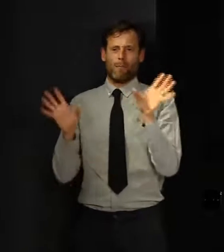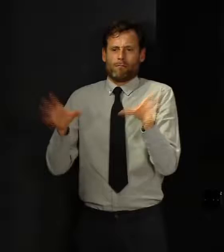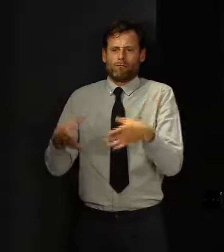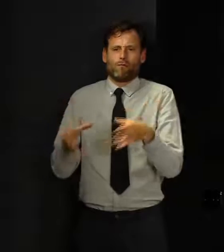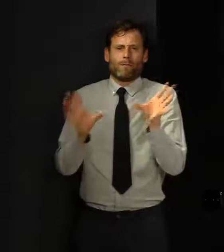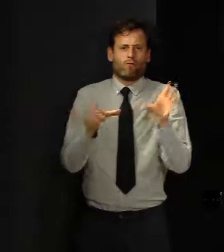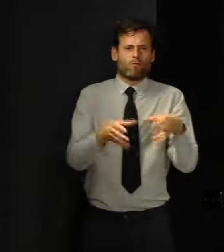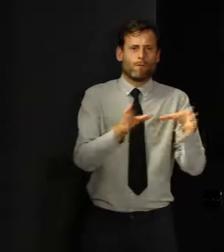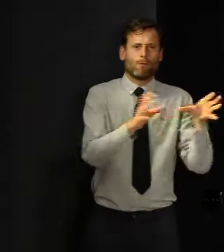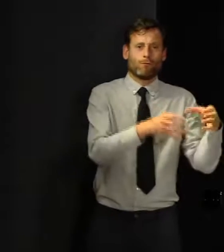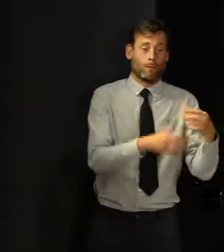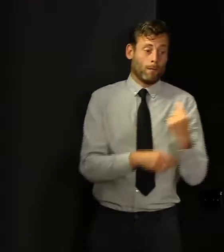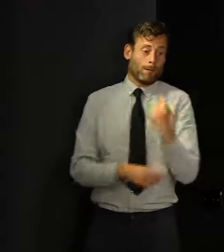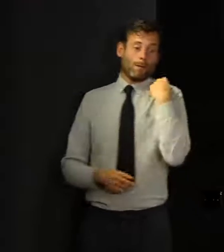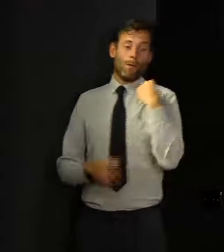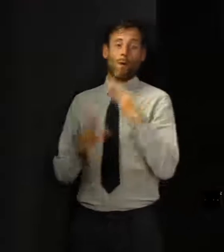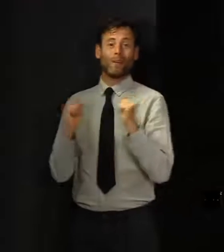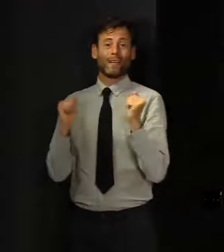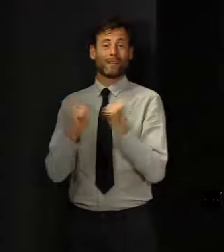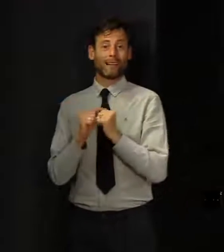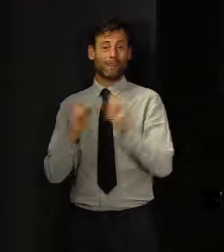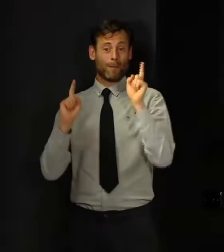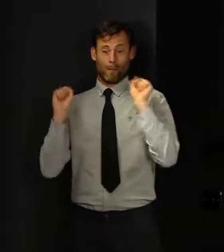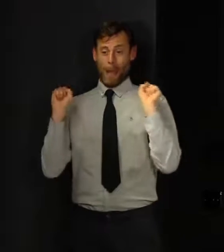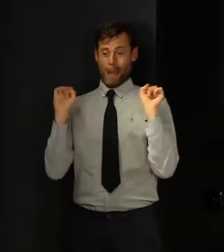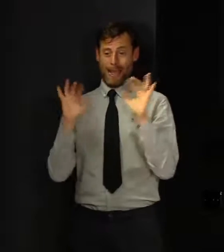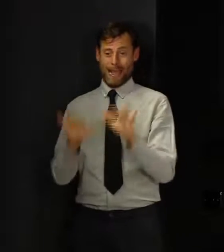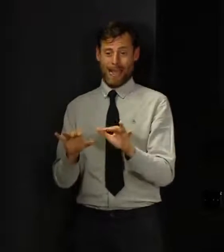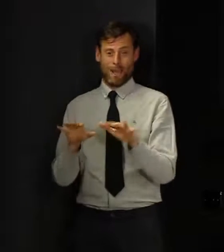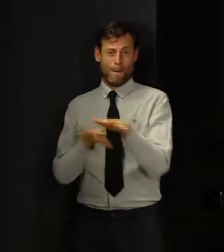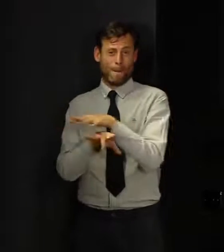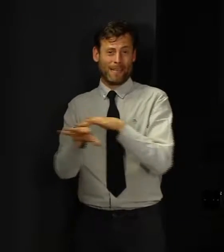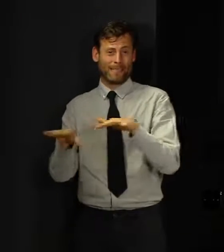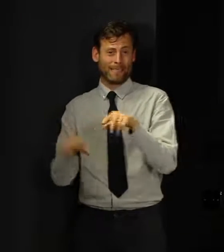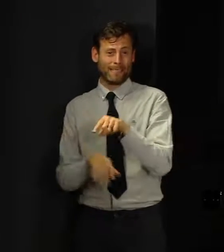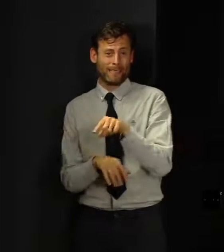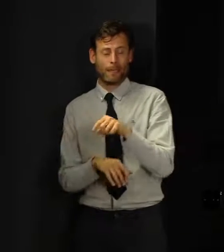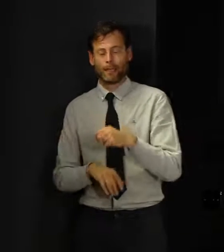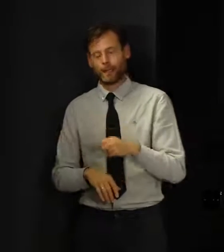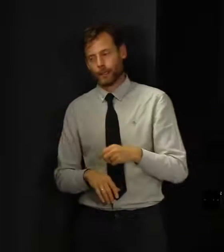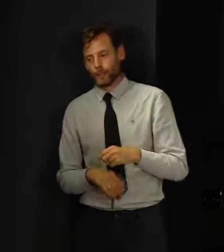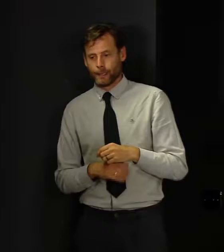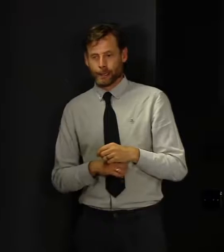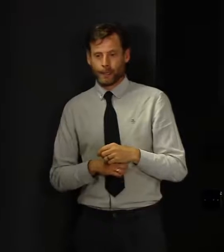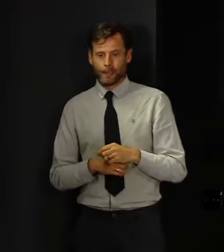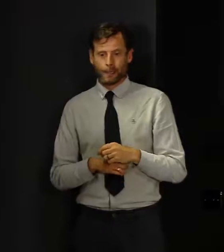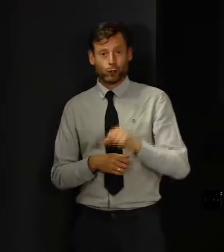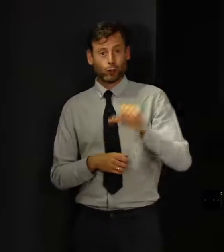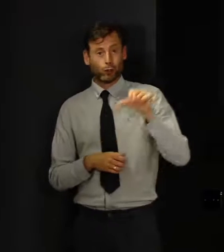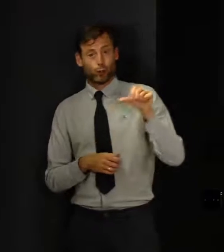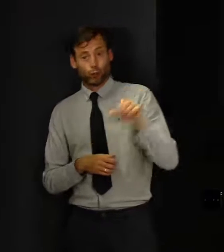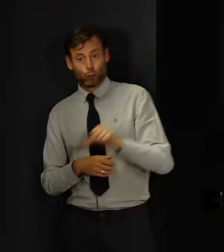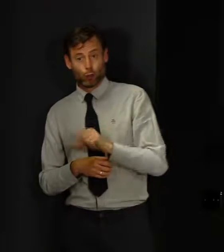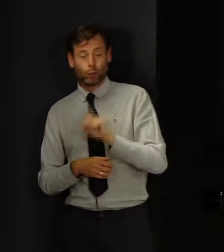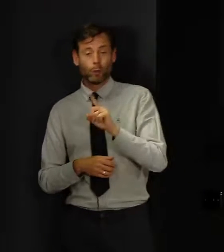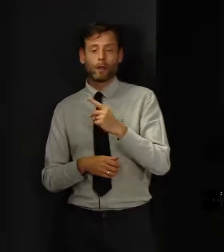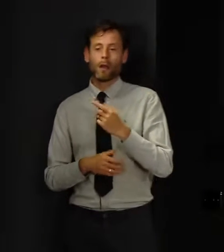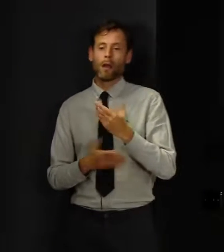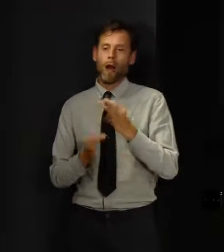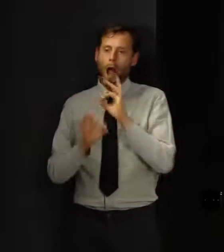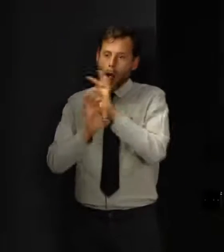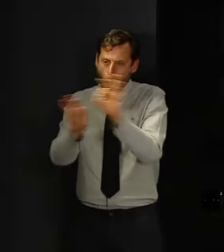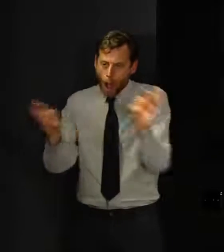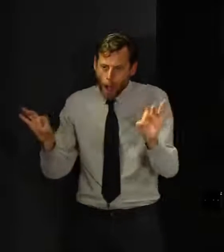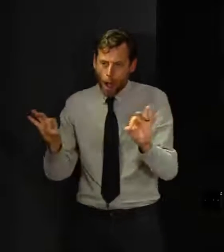last weekend and our consideration as a government of whether we have to move certain initiatives from